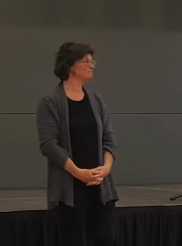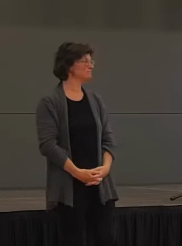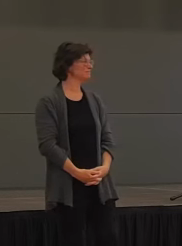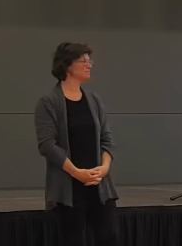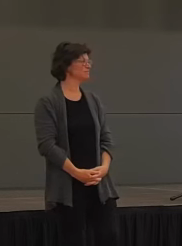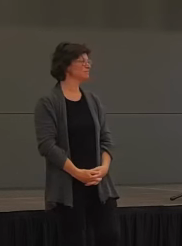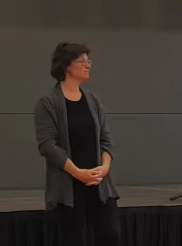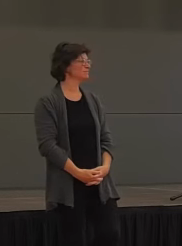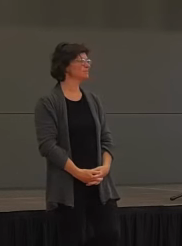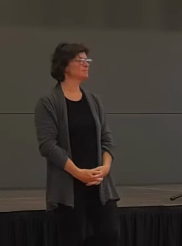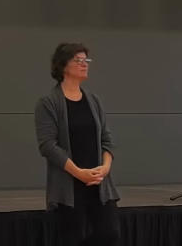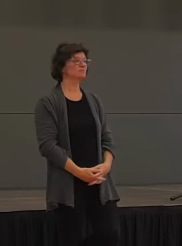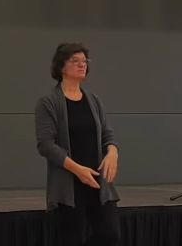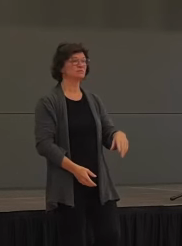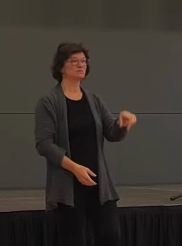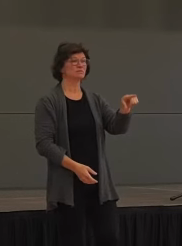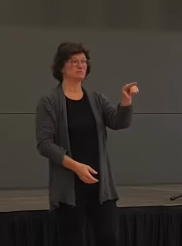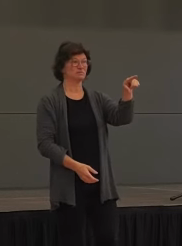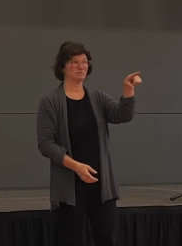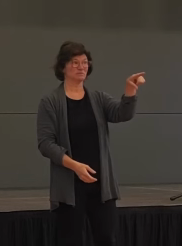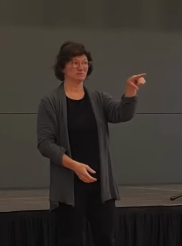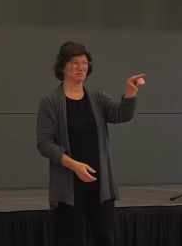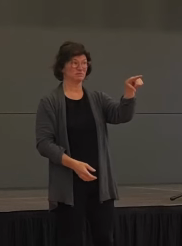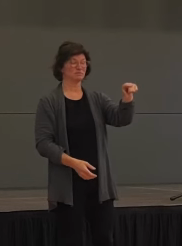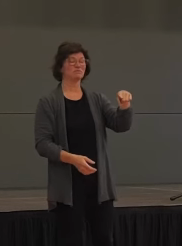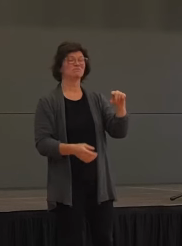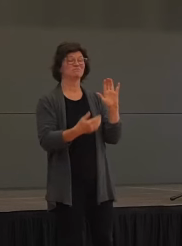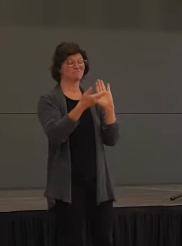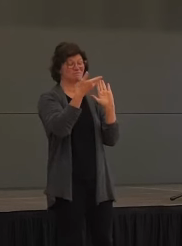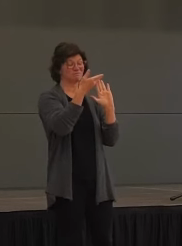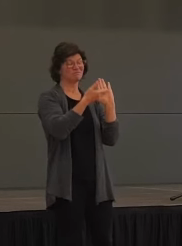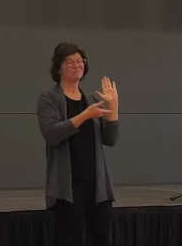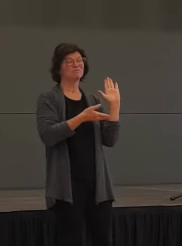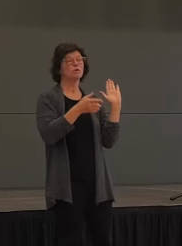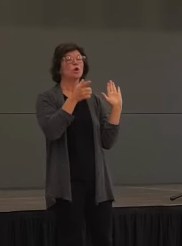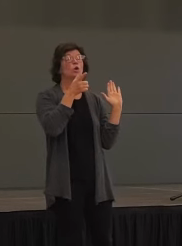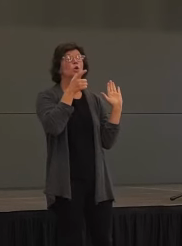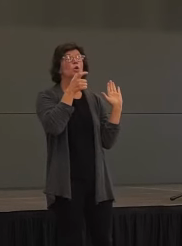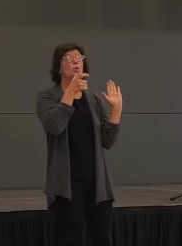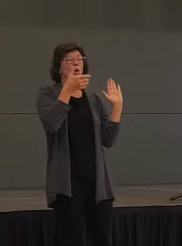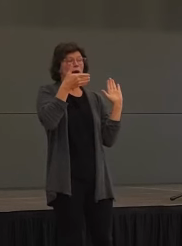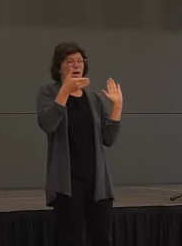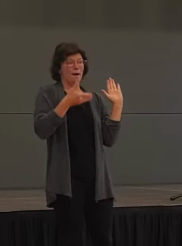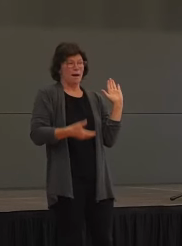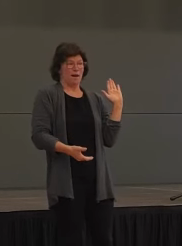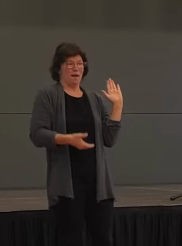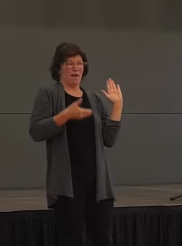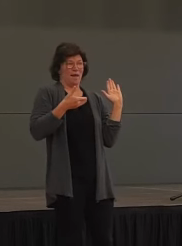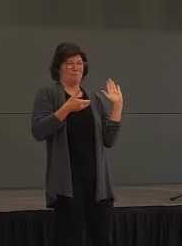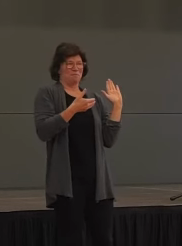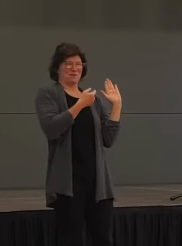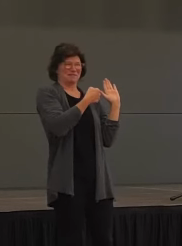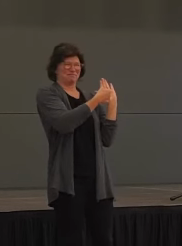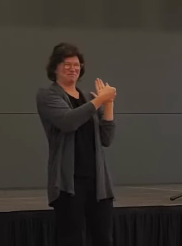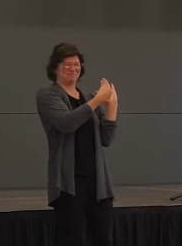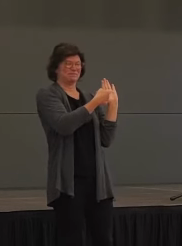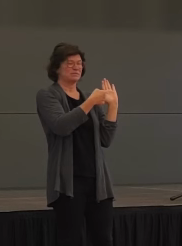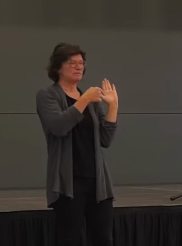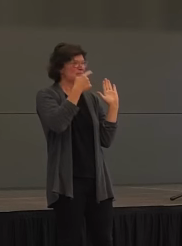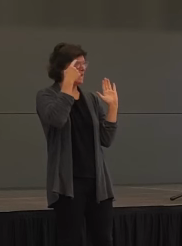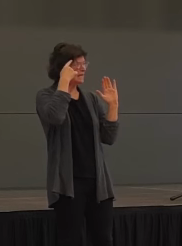And this is called Who I Am. To our knowledge, this does not have any